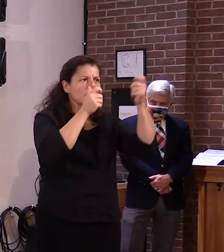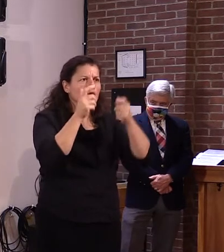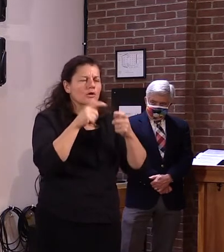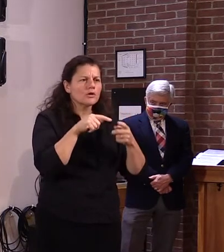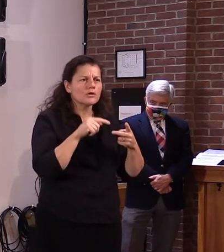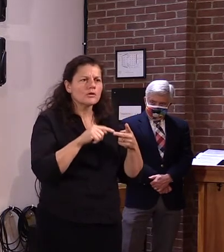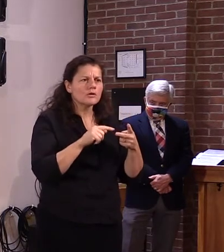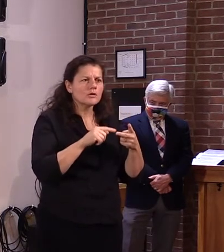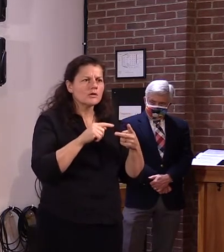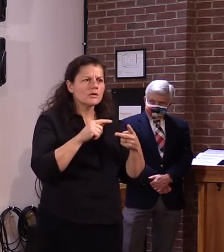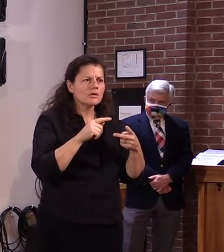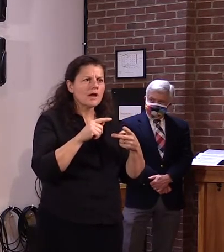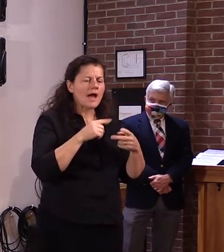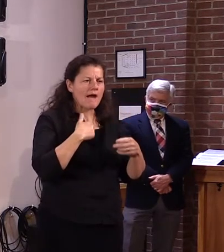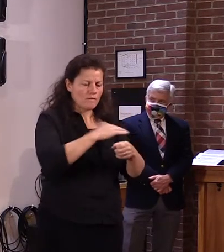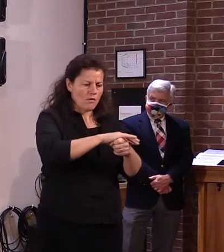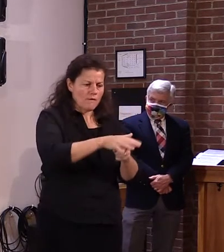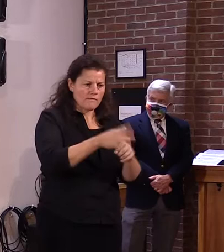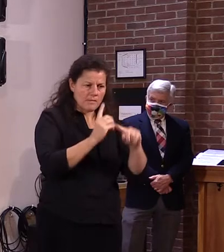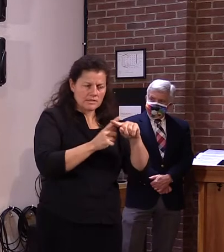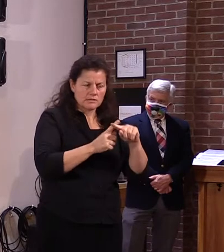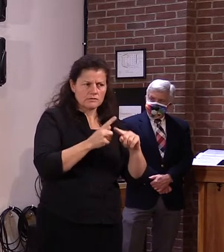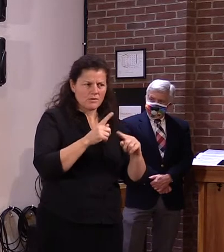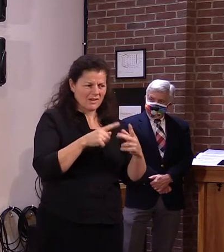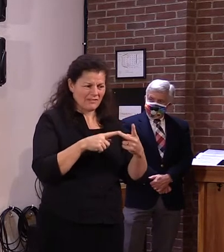to bring in the apple crop?